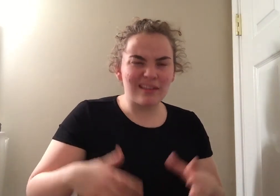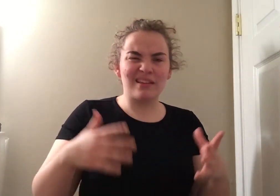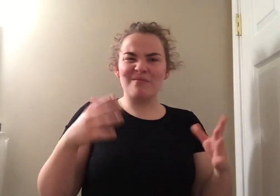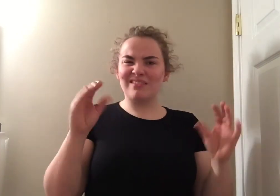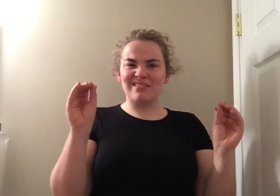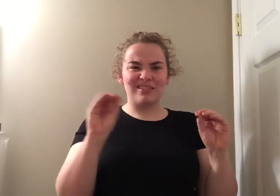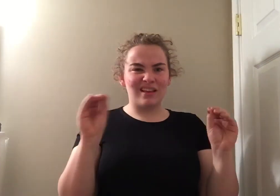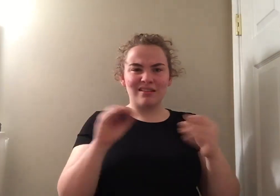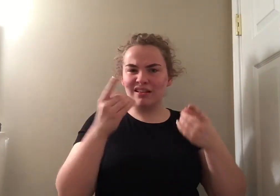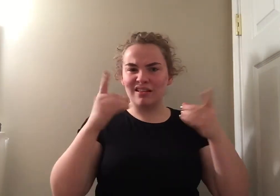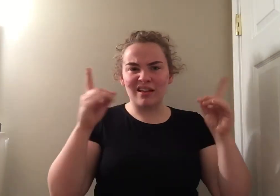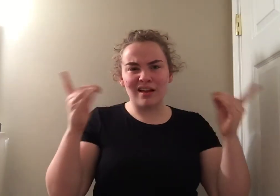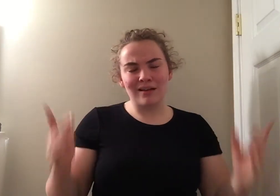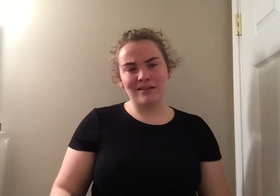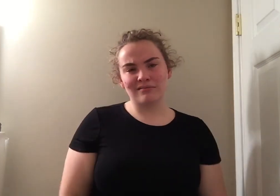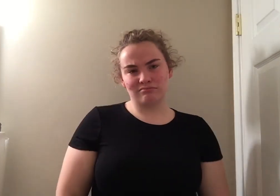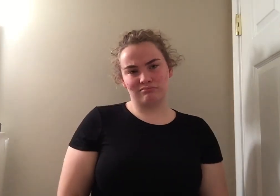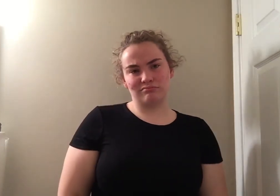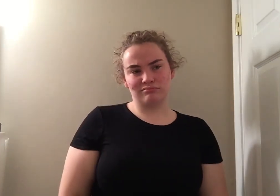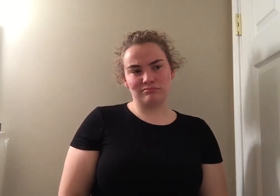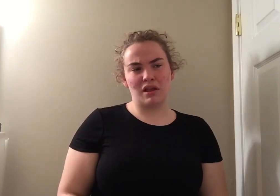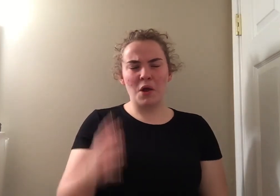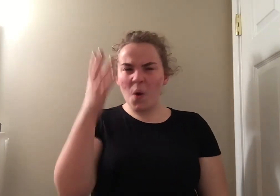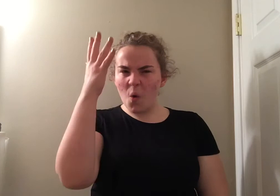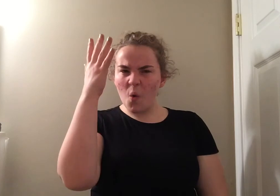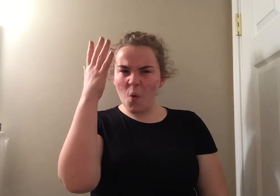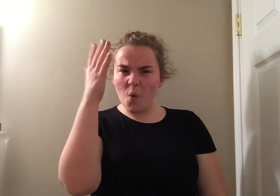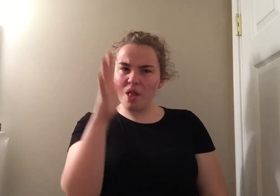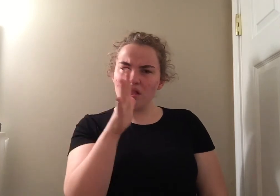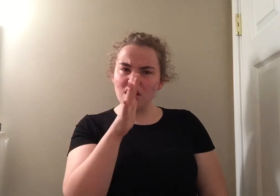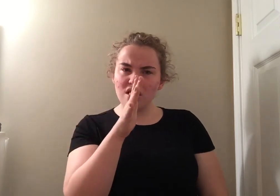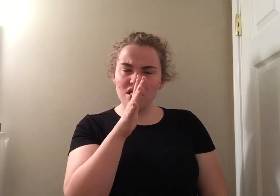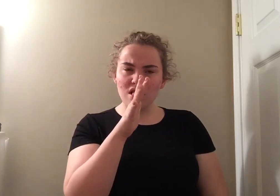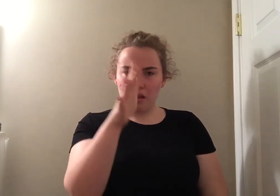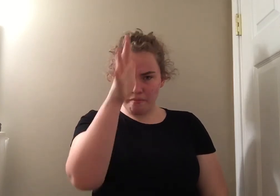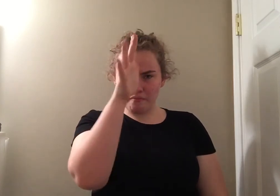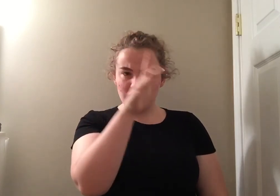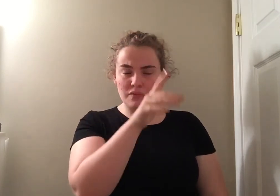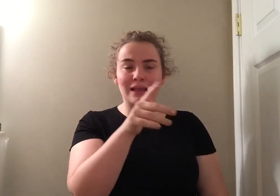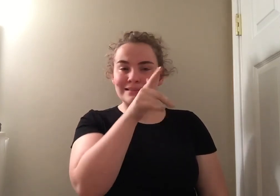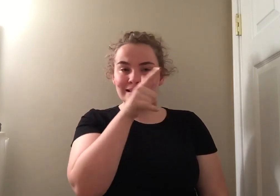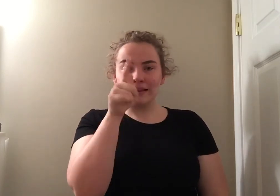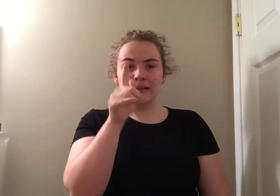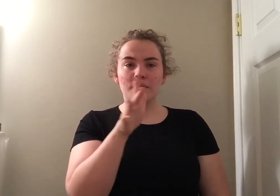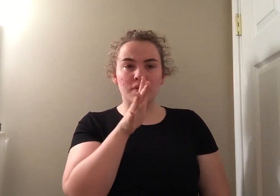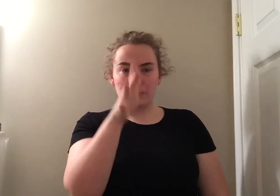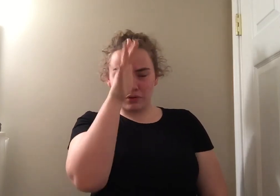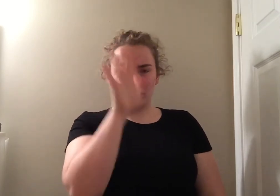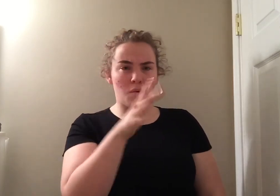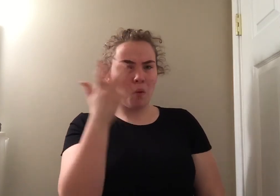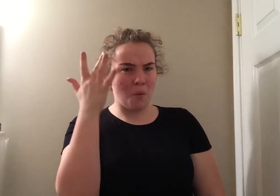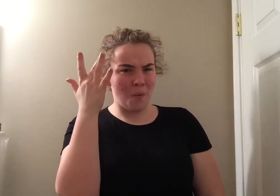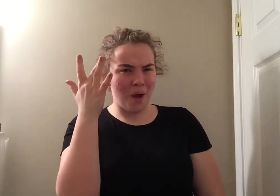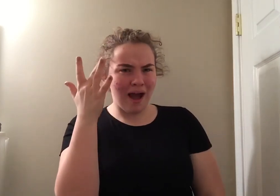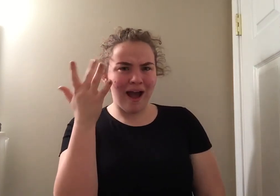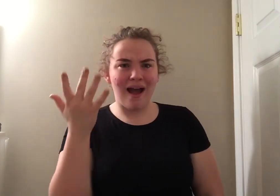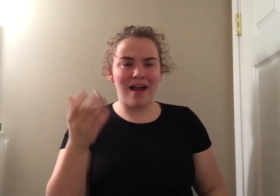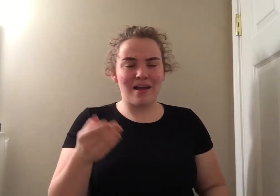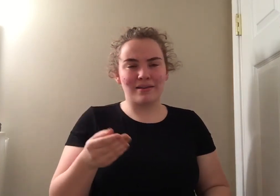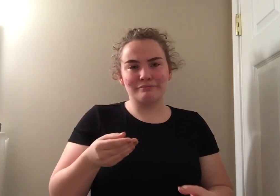Why is Lily's parents giving her new things? Letting her do new things?